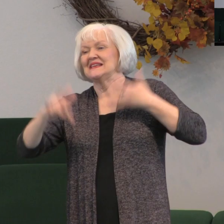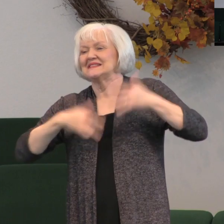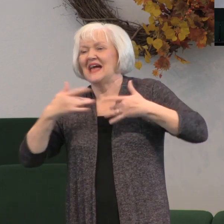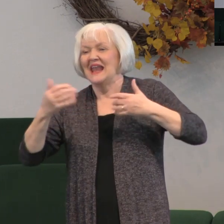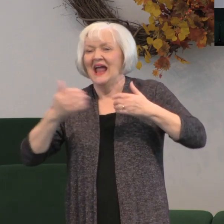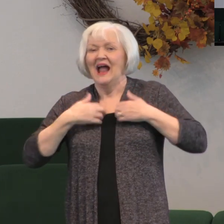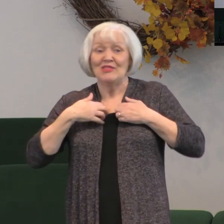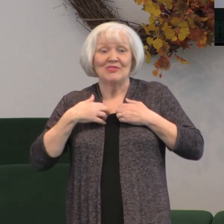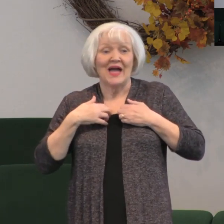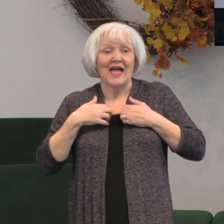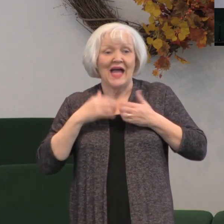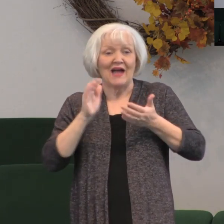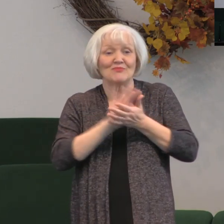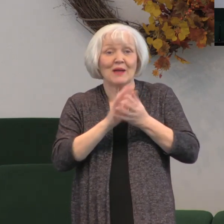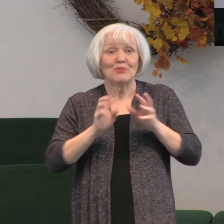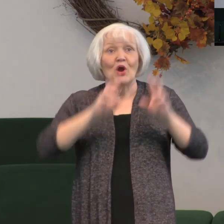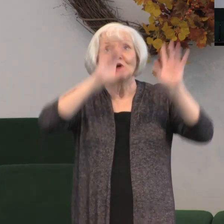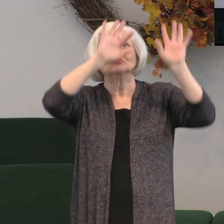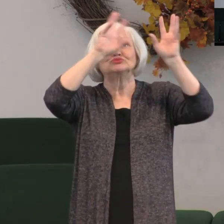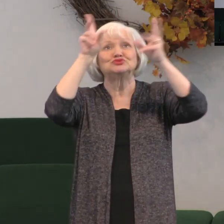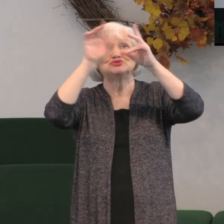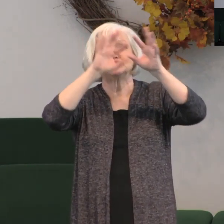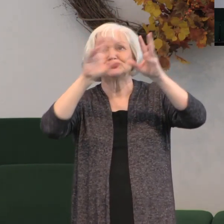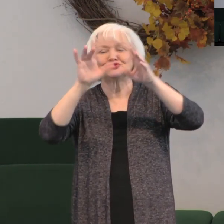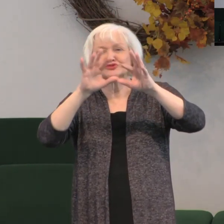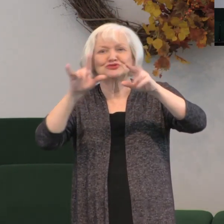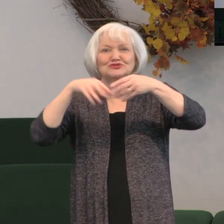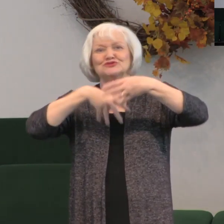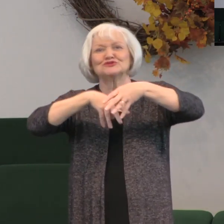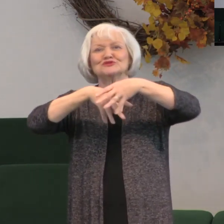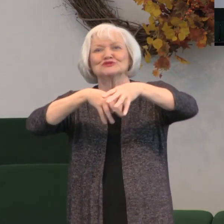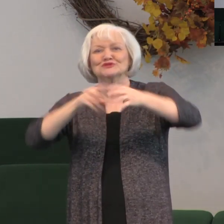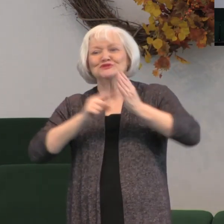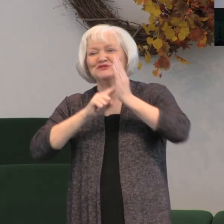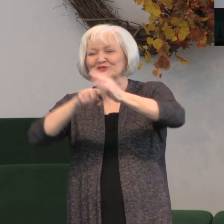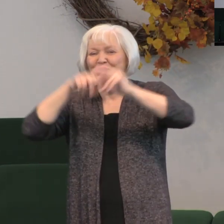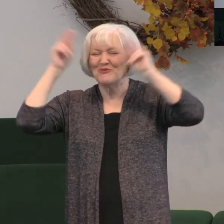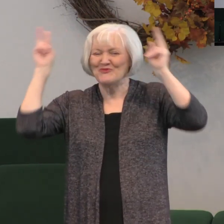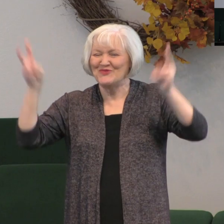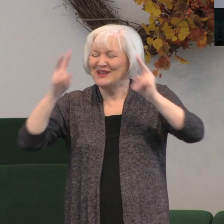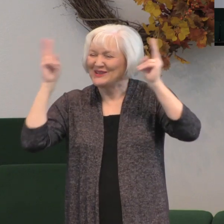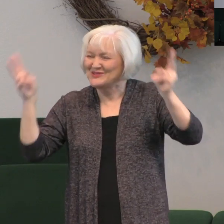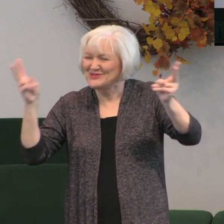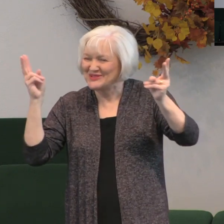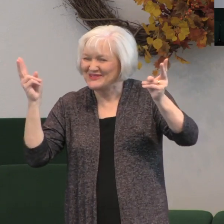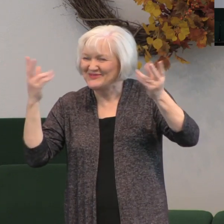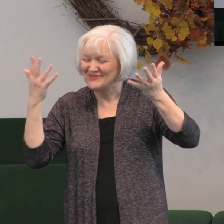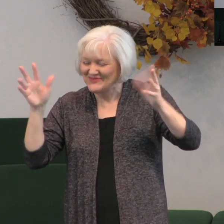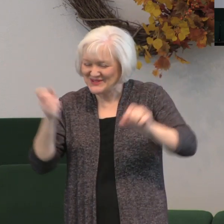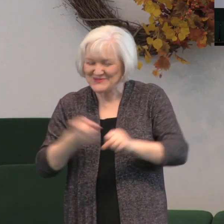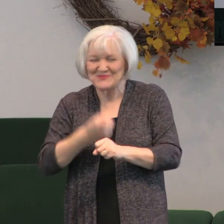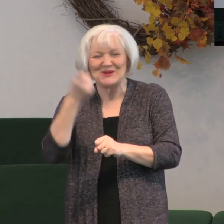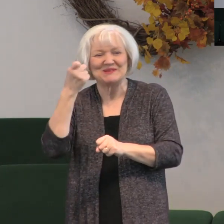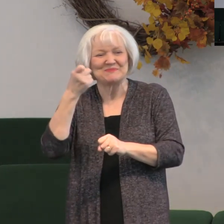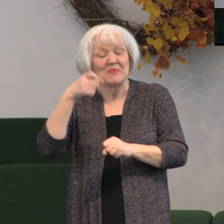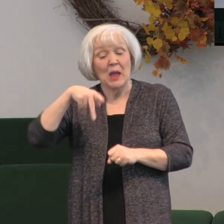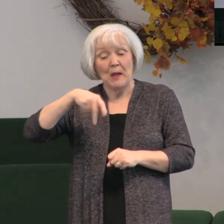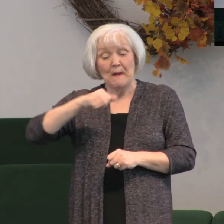there's music and there's a parade through town to declare a victory has been won. And that's what Paul is talking about. He said that